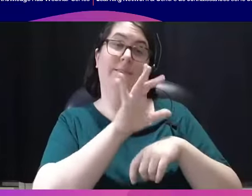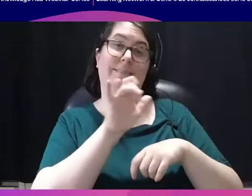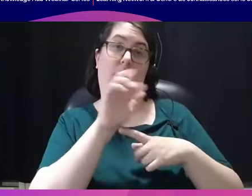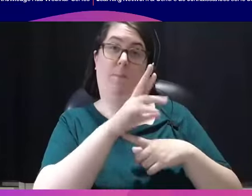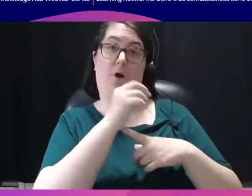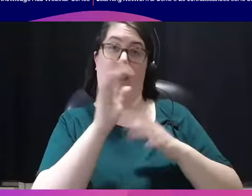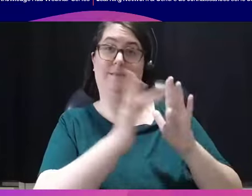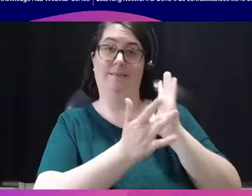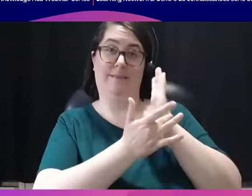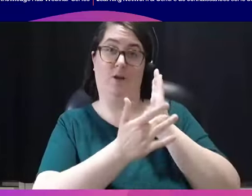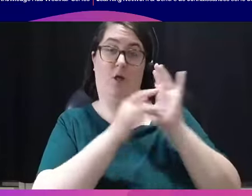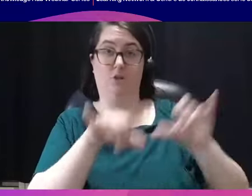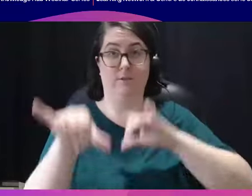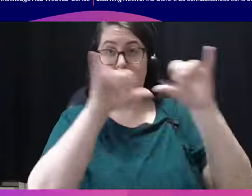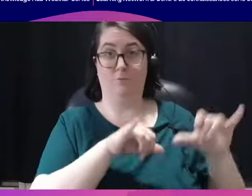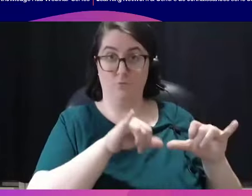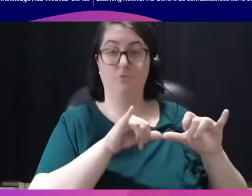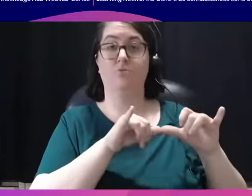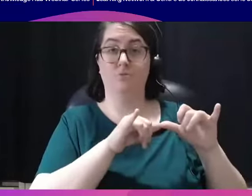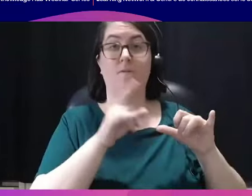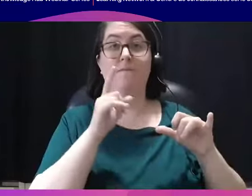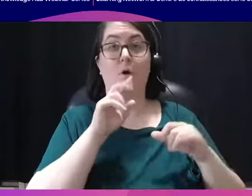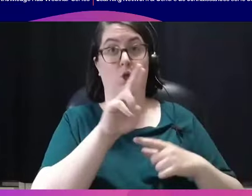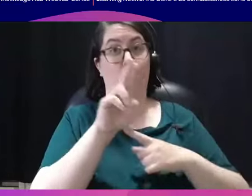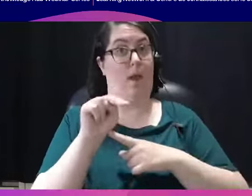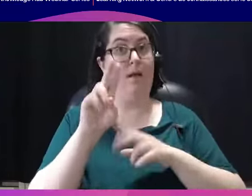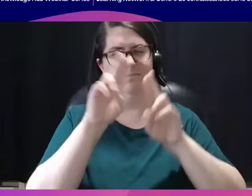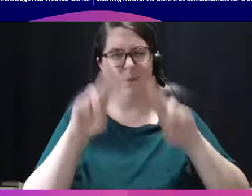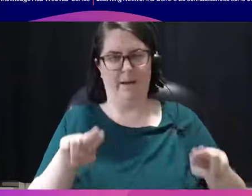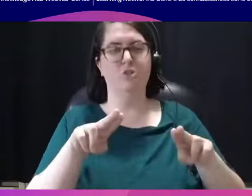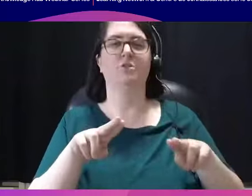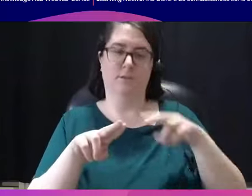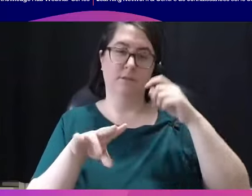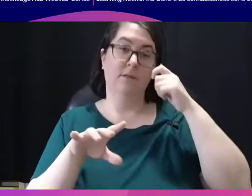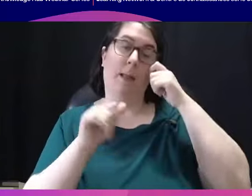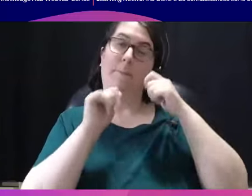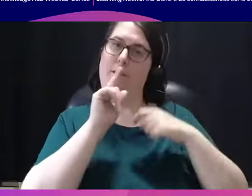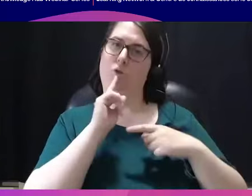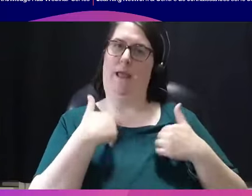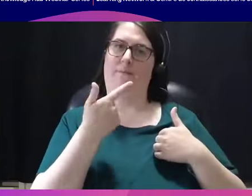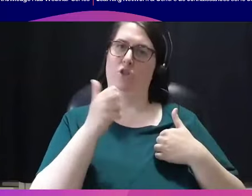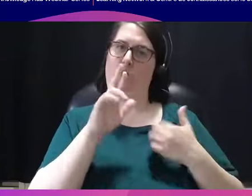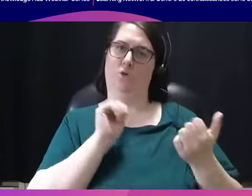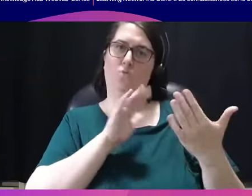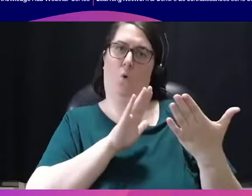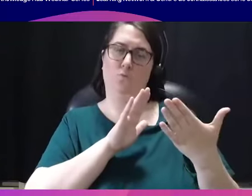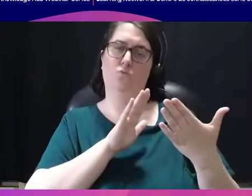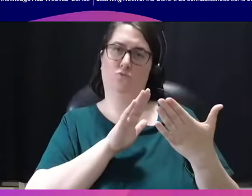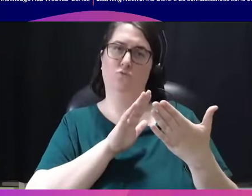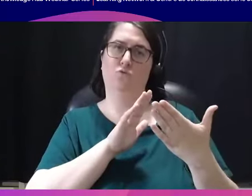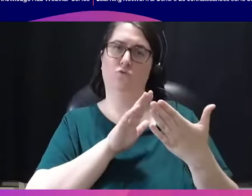and technology norms in the United Nations forums and ensuring that we have a gendered approach to